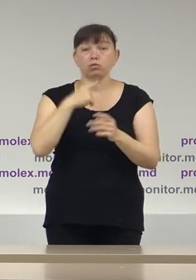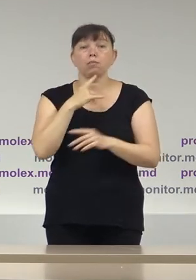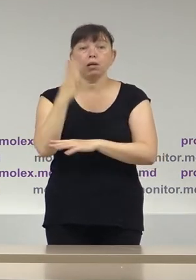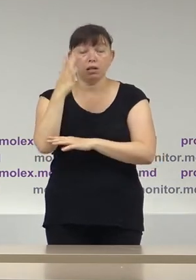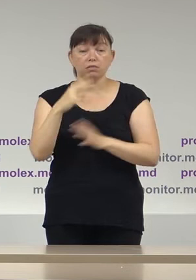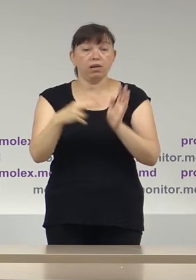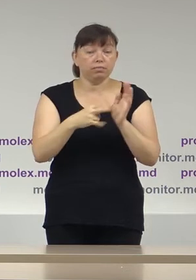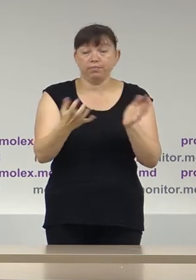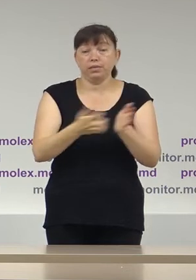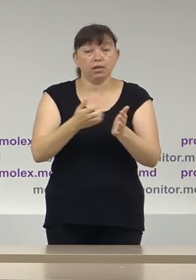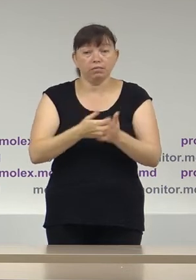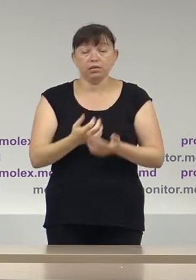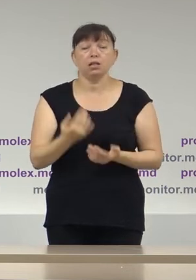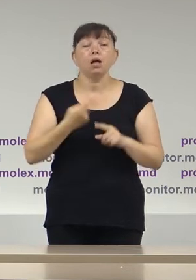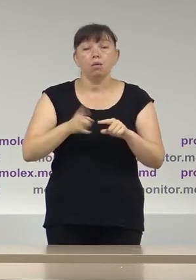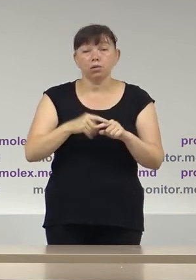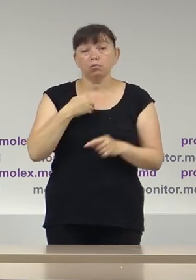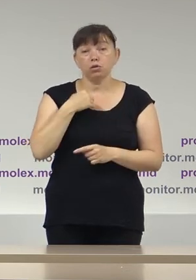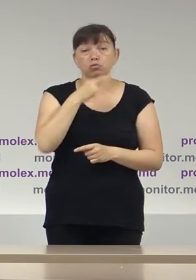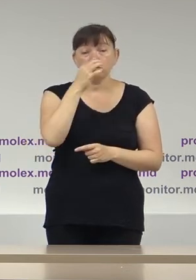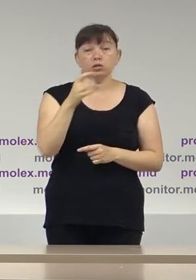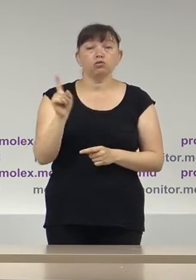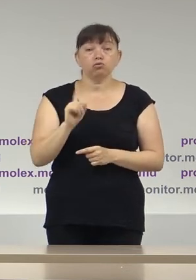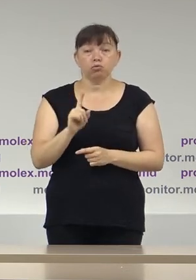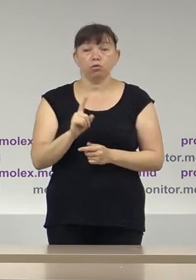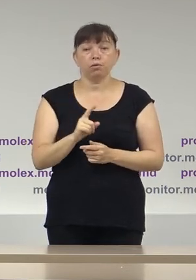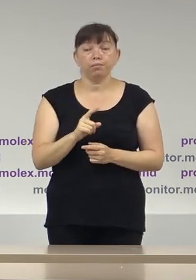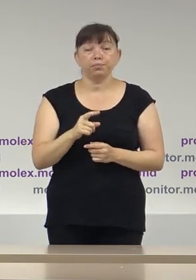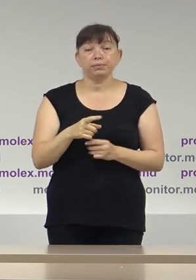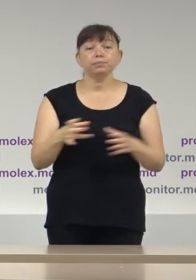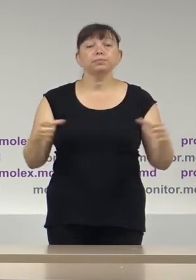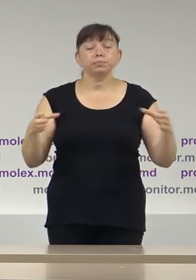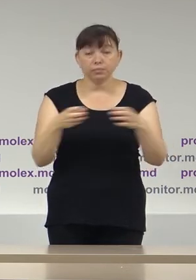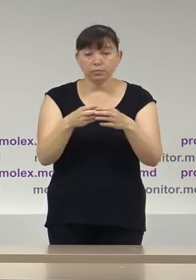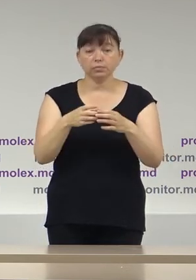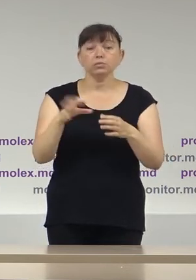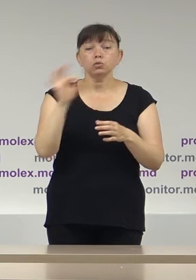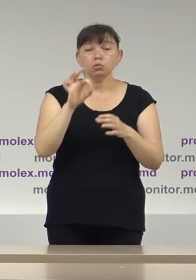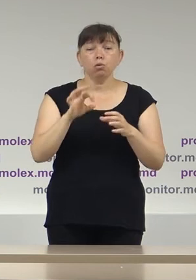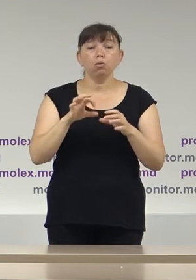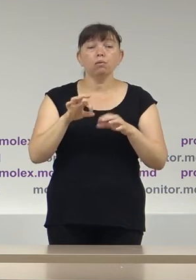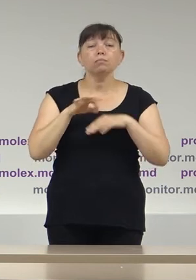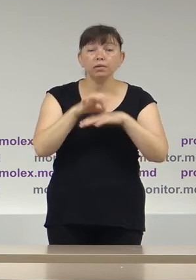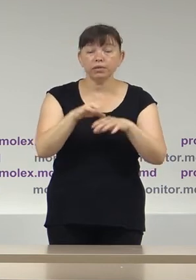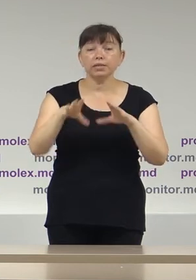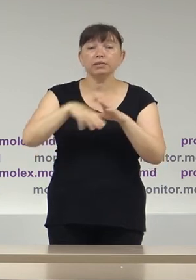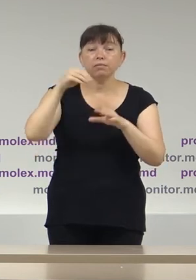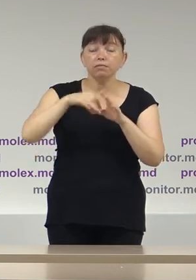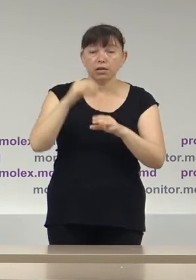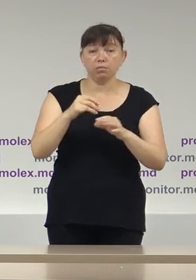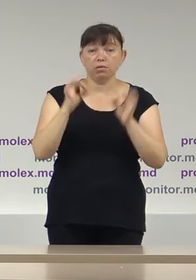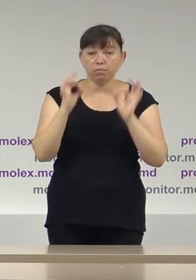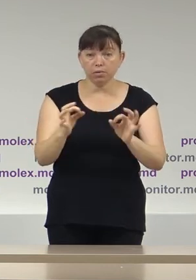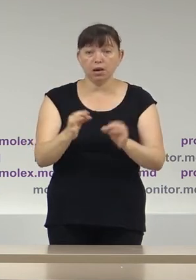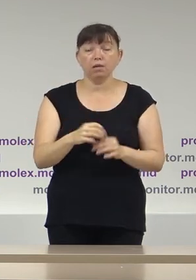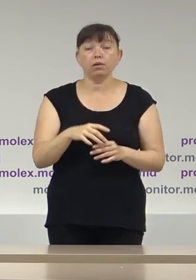supported only by 4 out of the 7 members present at the meeting. In this regard, I would like to draw the attention to the fact that Civic